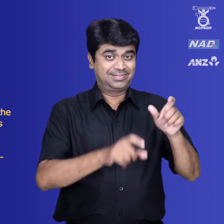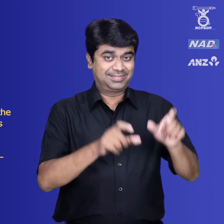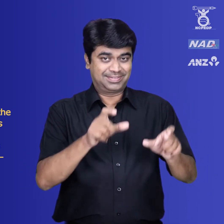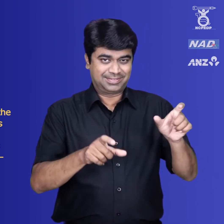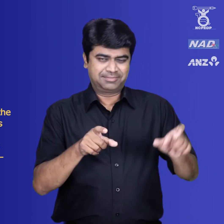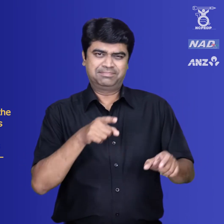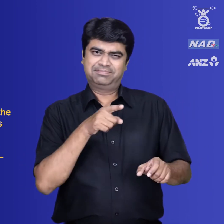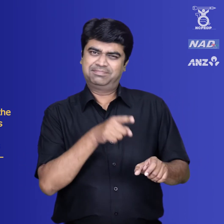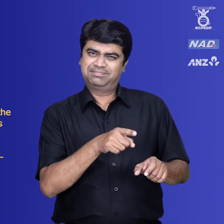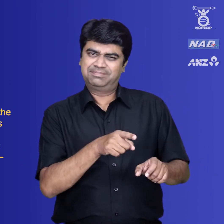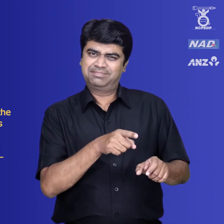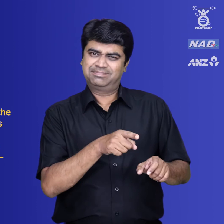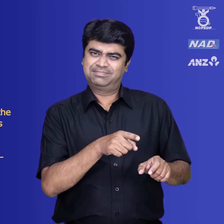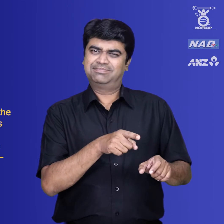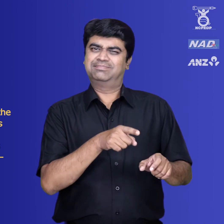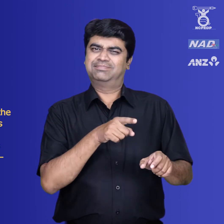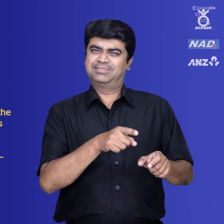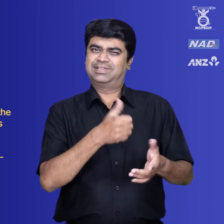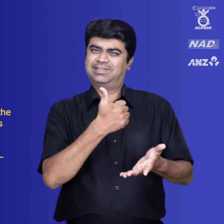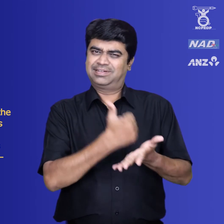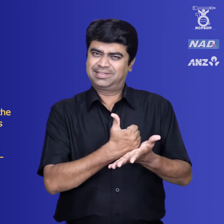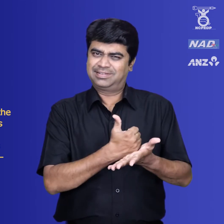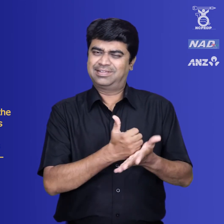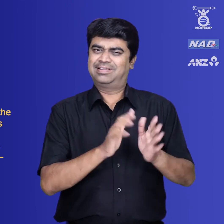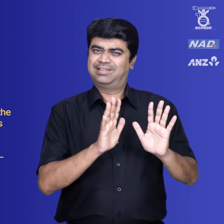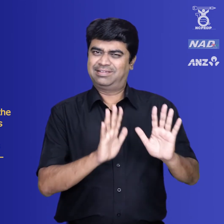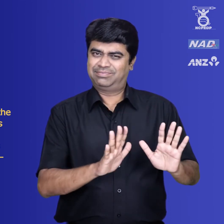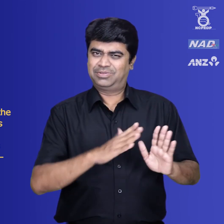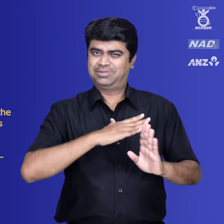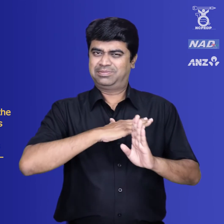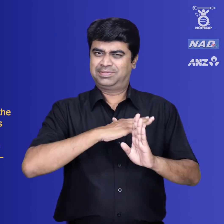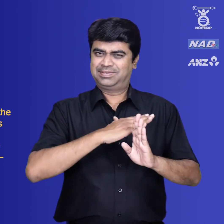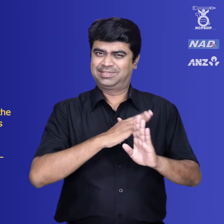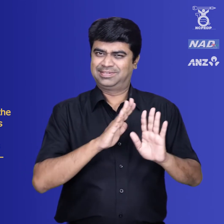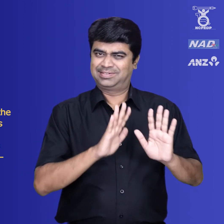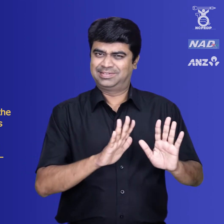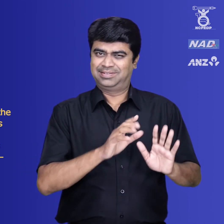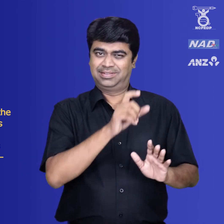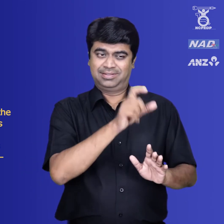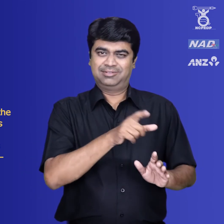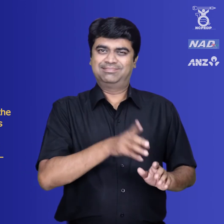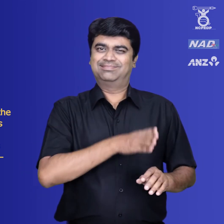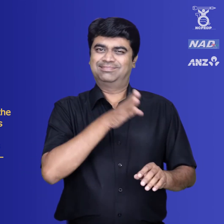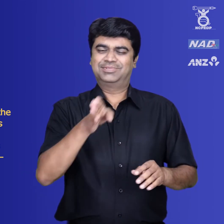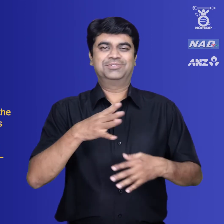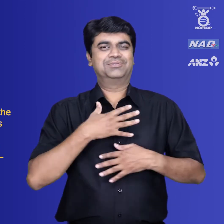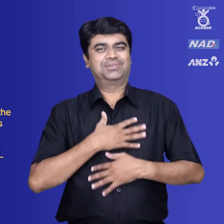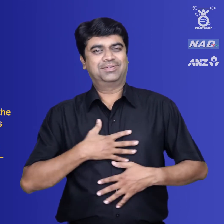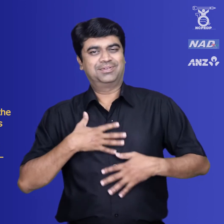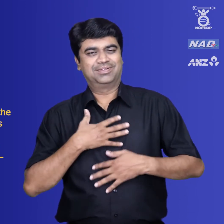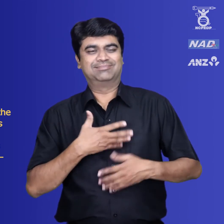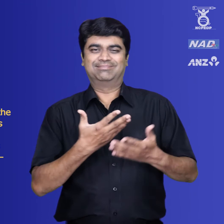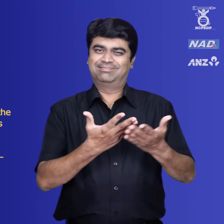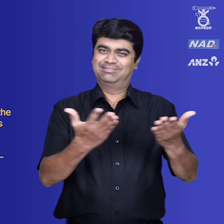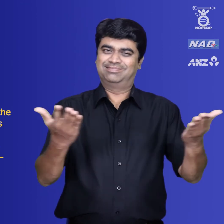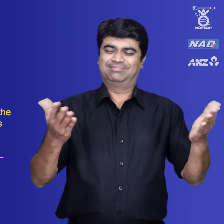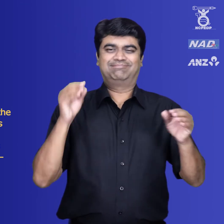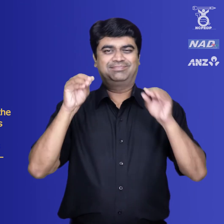and protect the rights of all persons with disabilities to have a cultural life and to participate